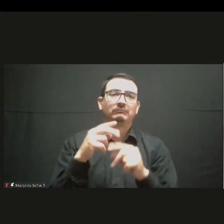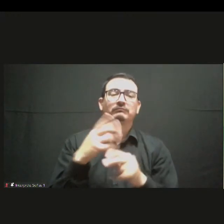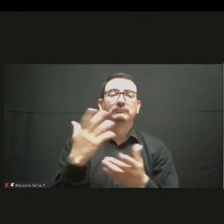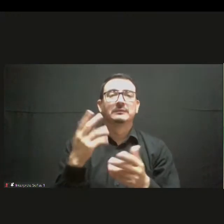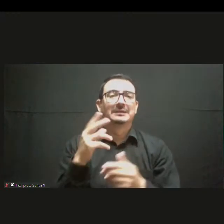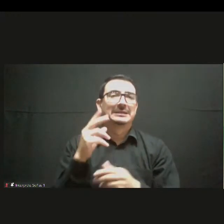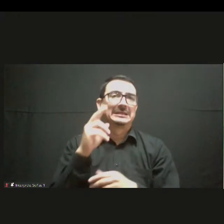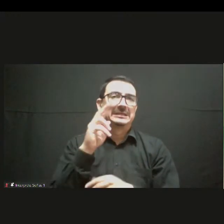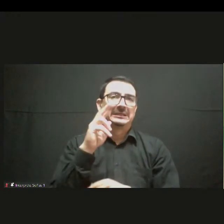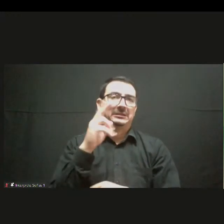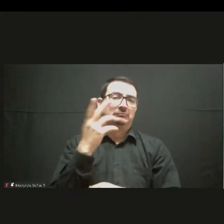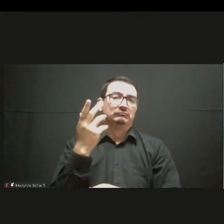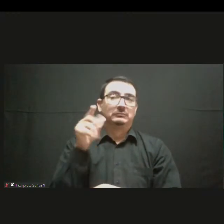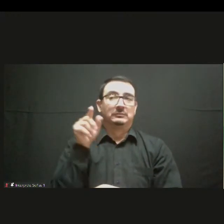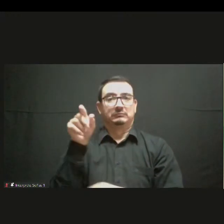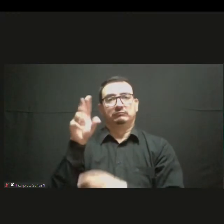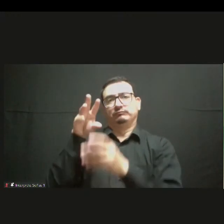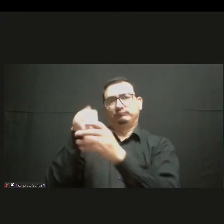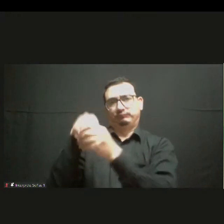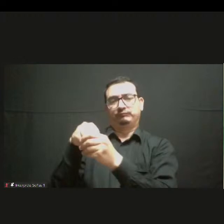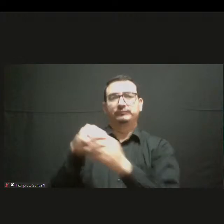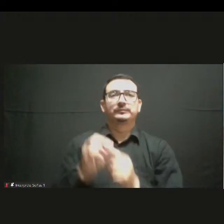intervention will be closed by